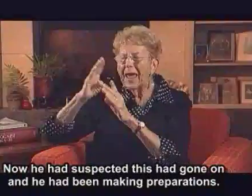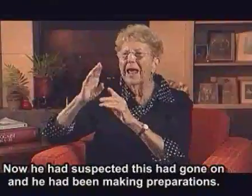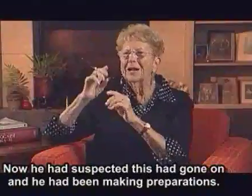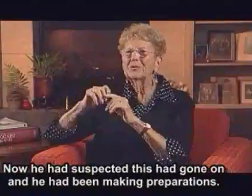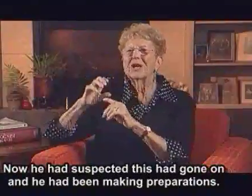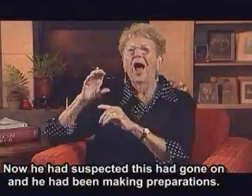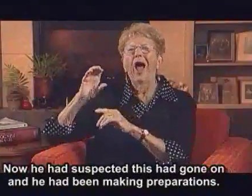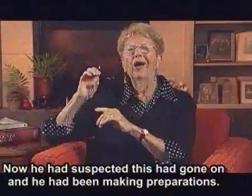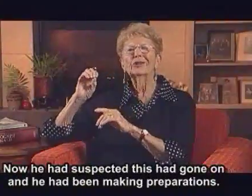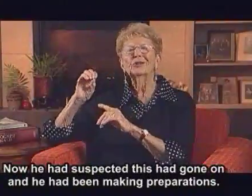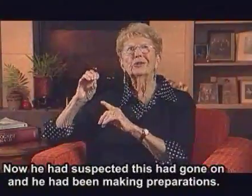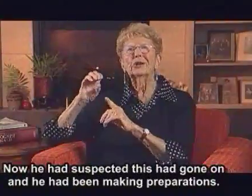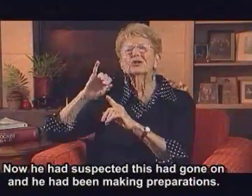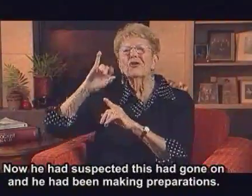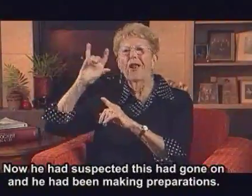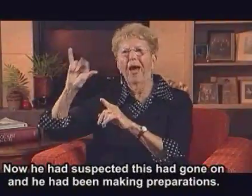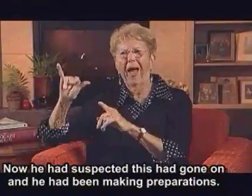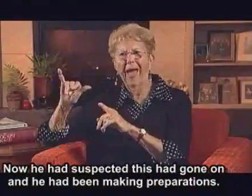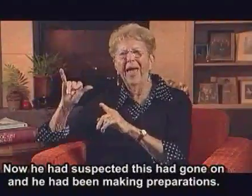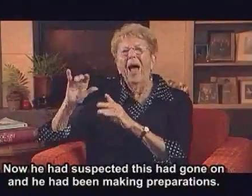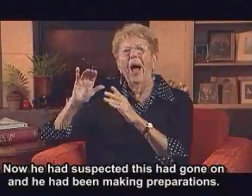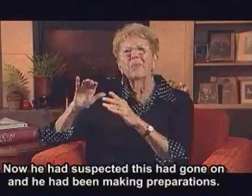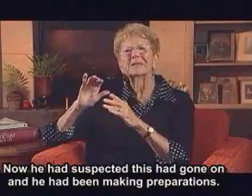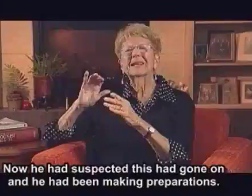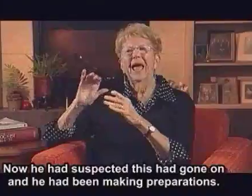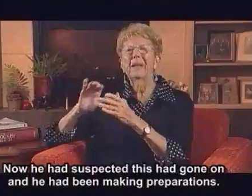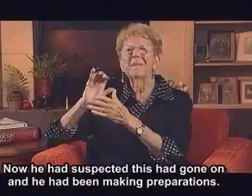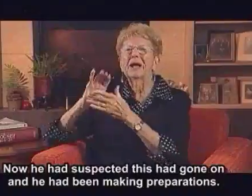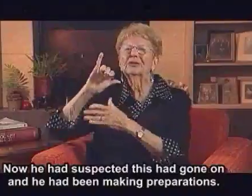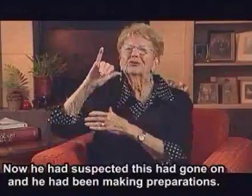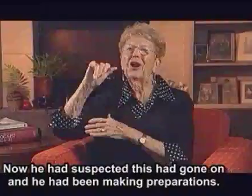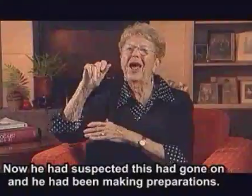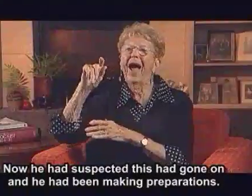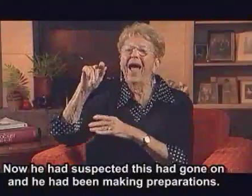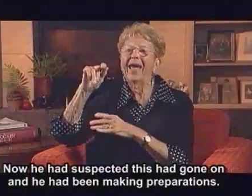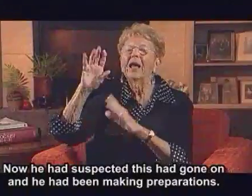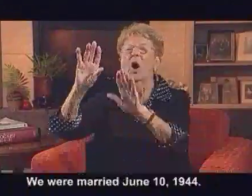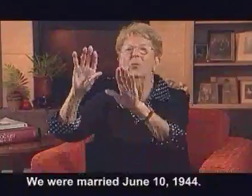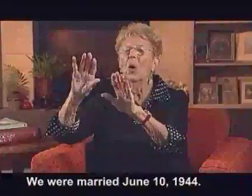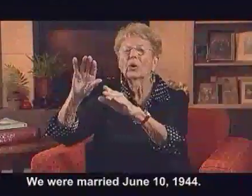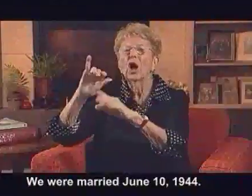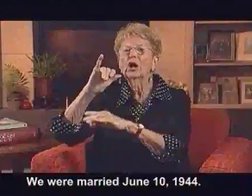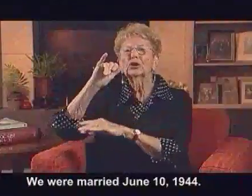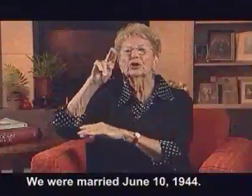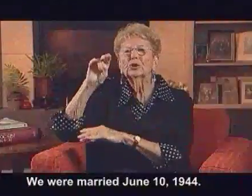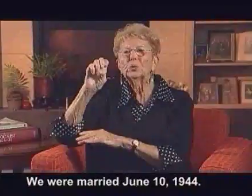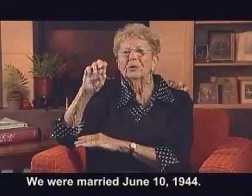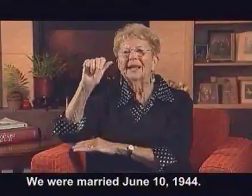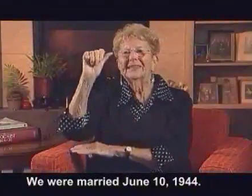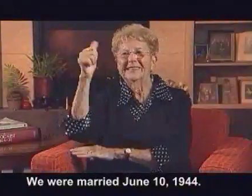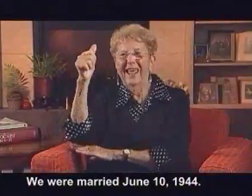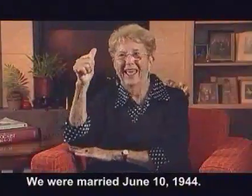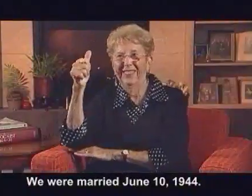Now, he had suspected this had gone on, Herb did, and he'd been making preparations. We were married June